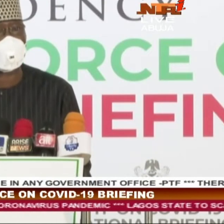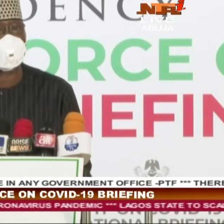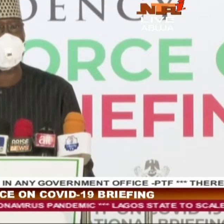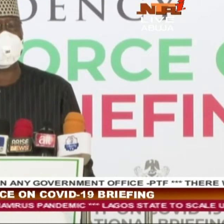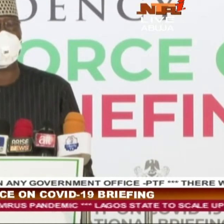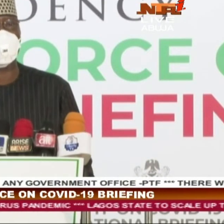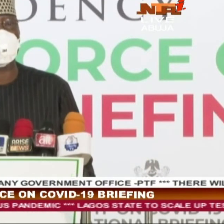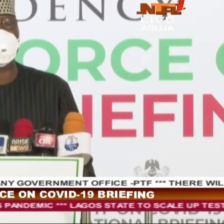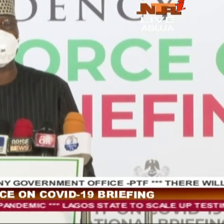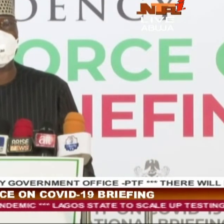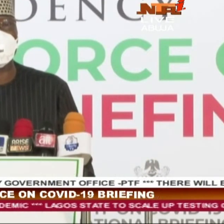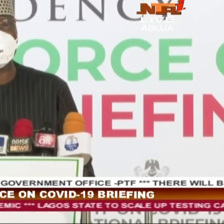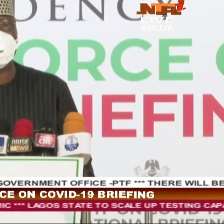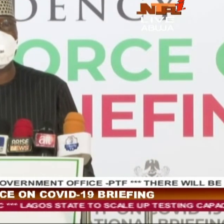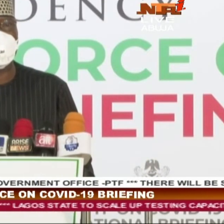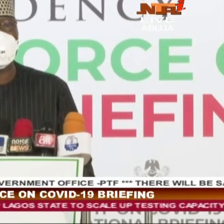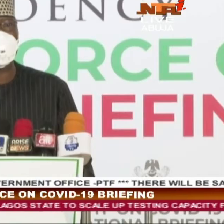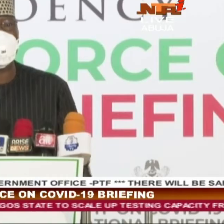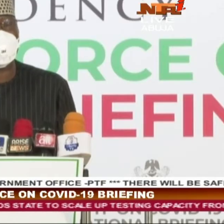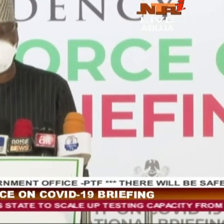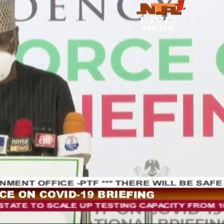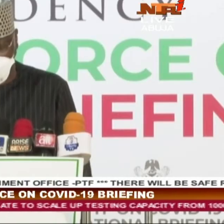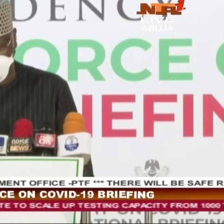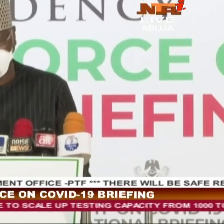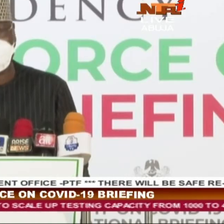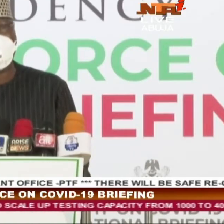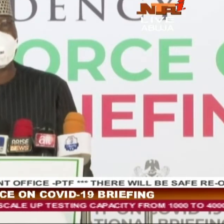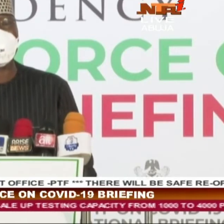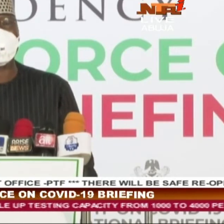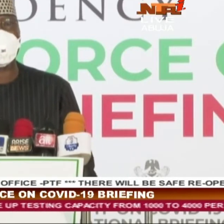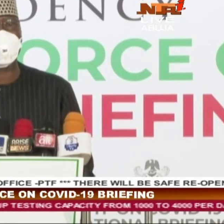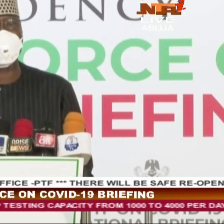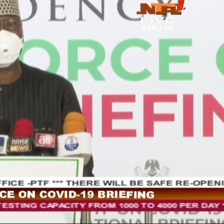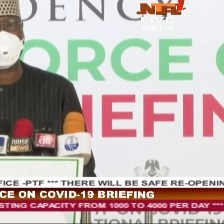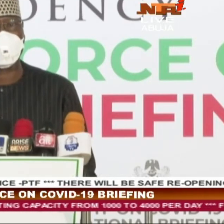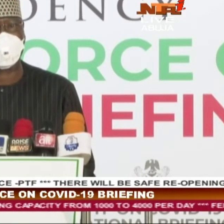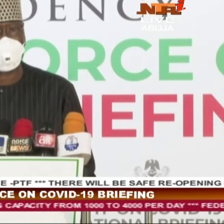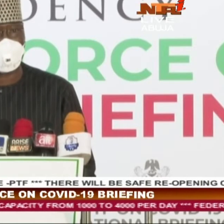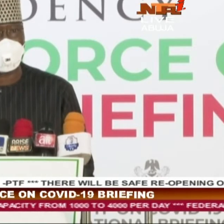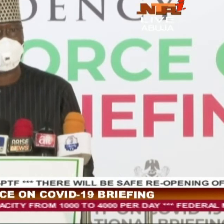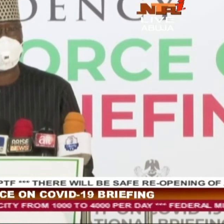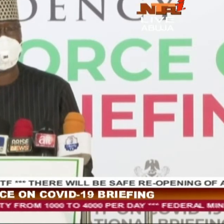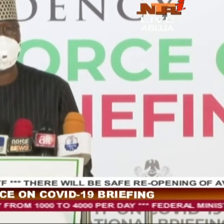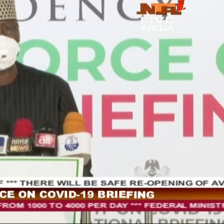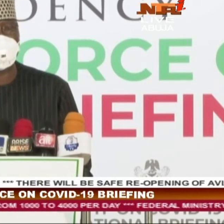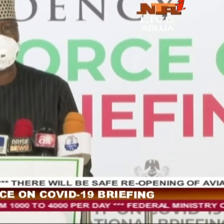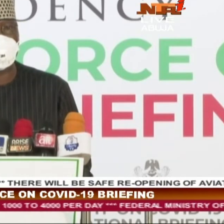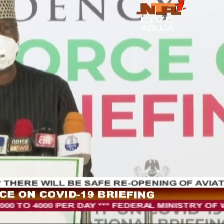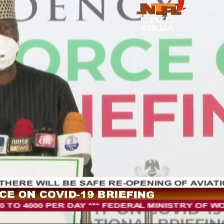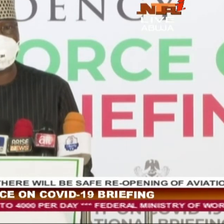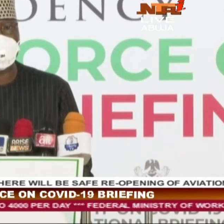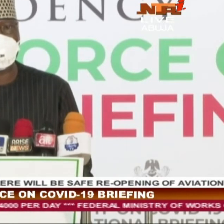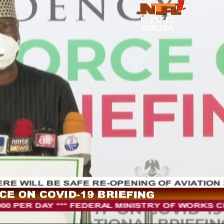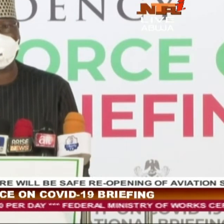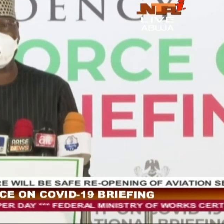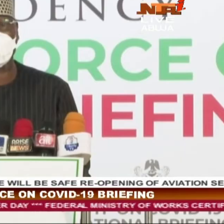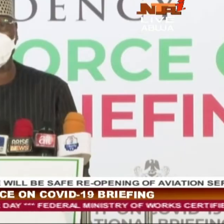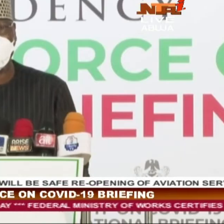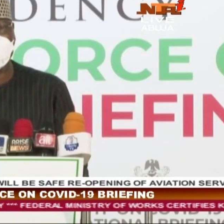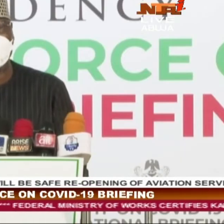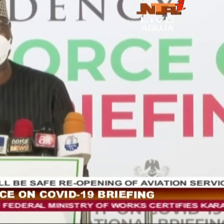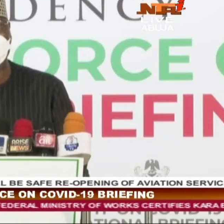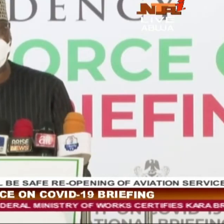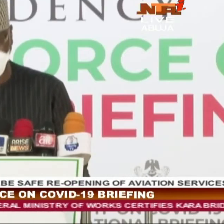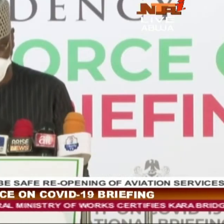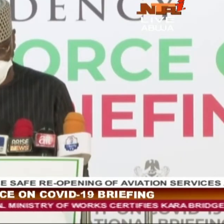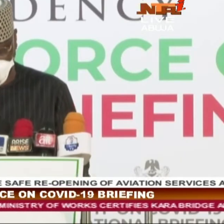if necessary steps are not taken. So in the whole of the guidelines that we have tried to release, an attempt,